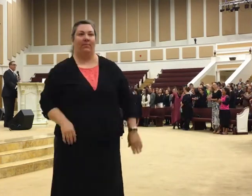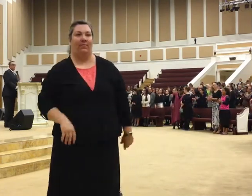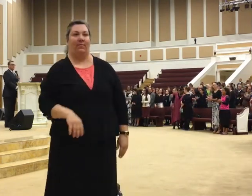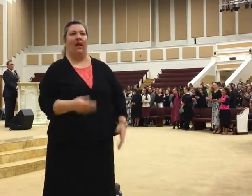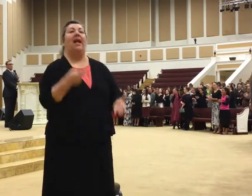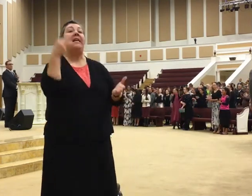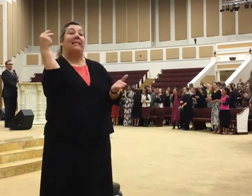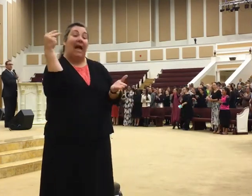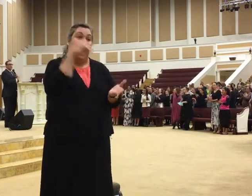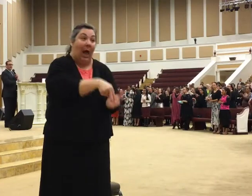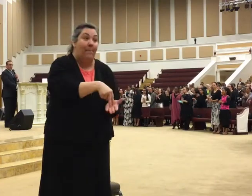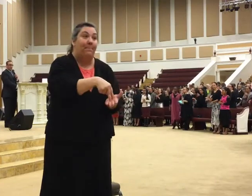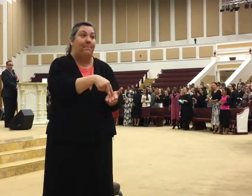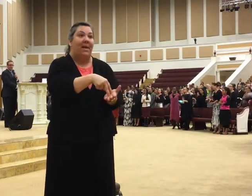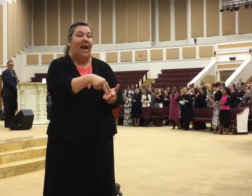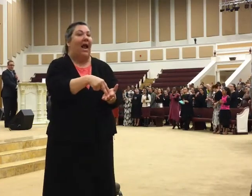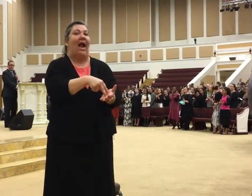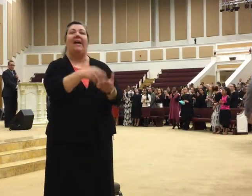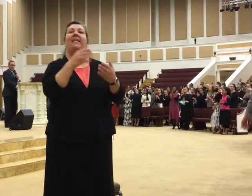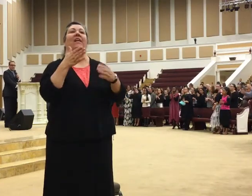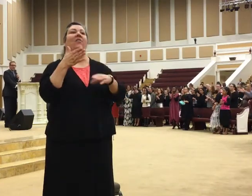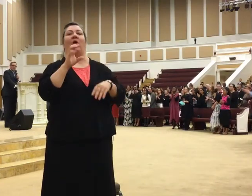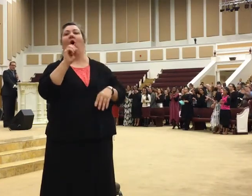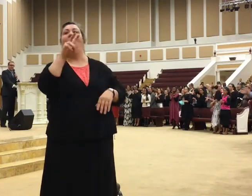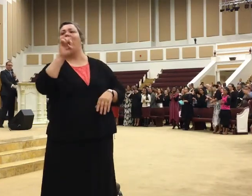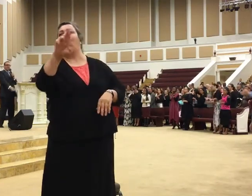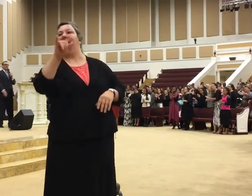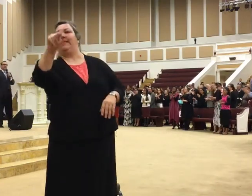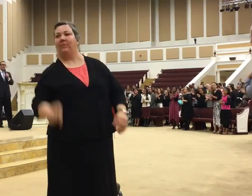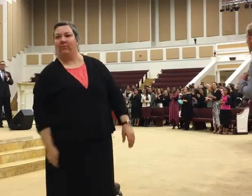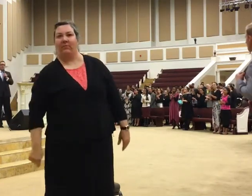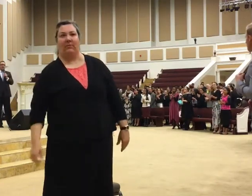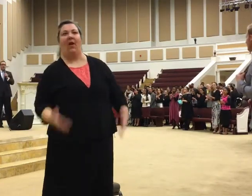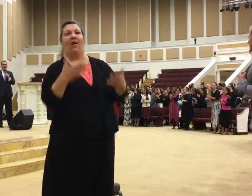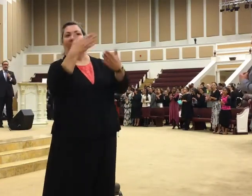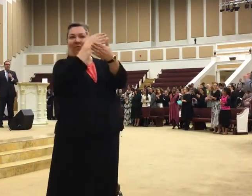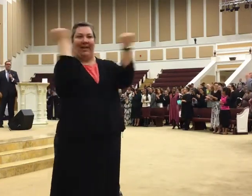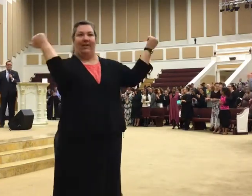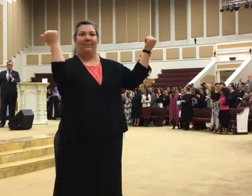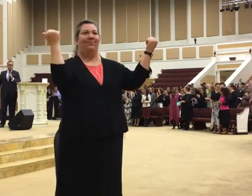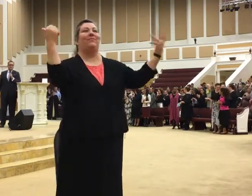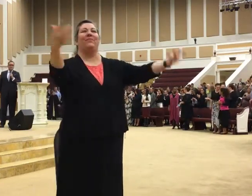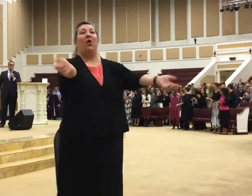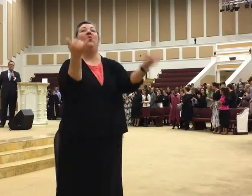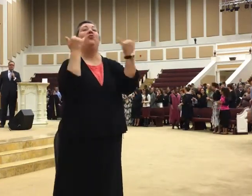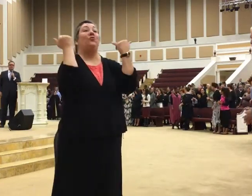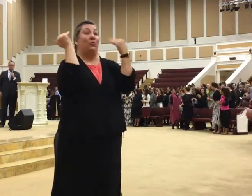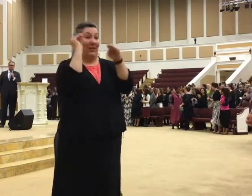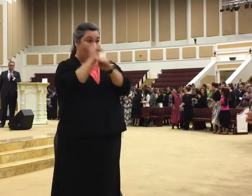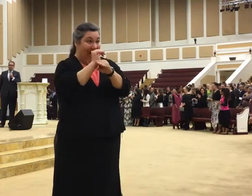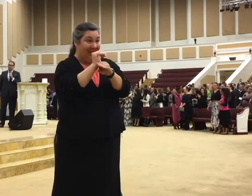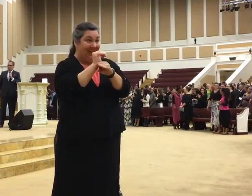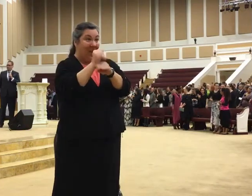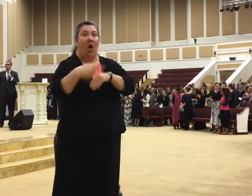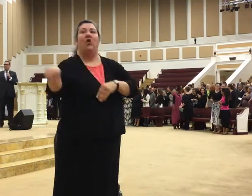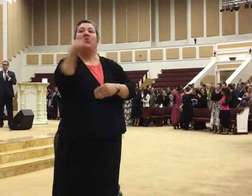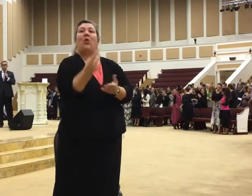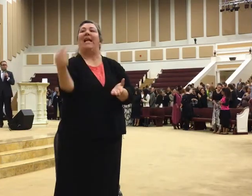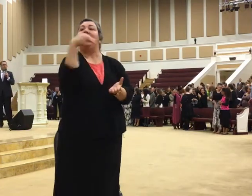Get up and get over it. Look to neighbor and say, tonight, you're getting